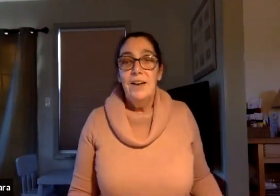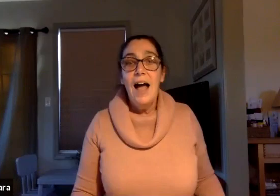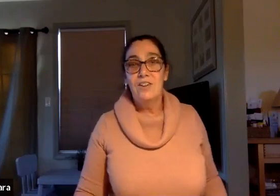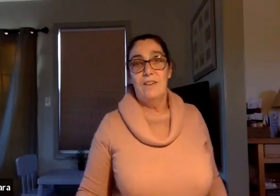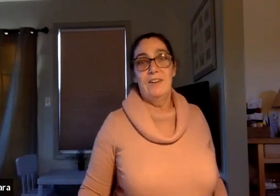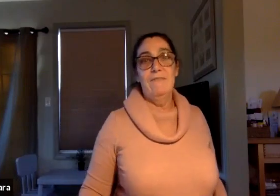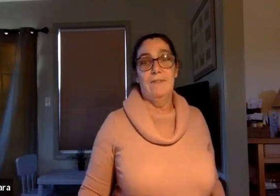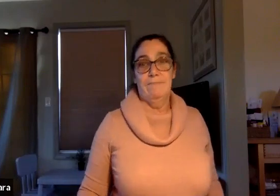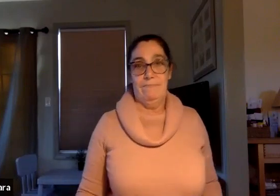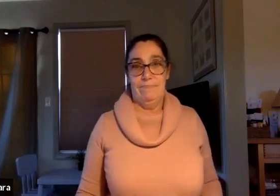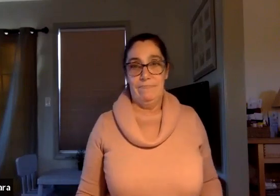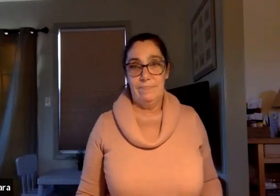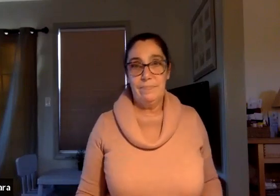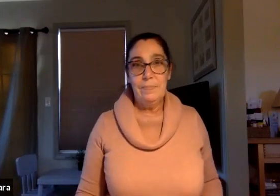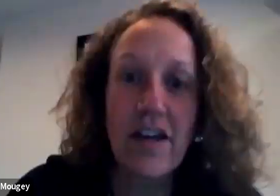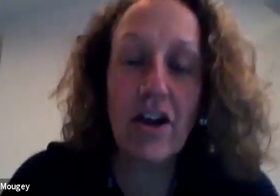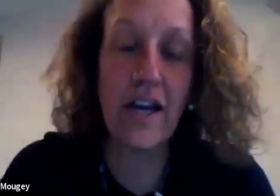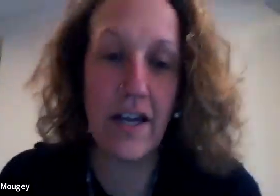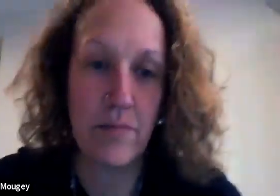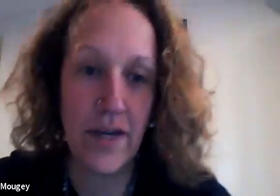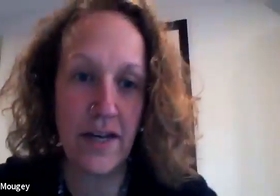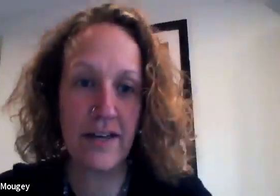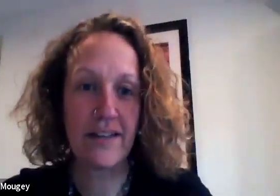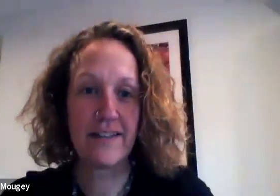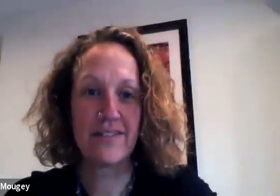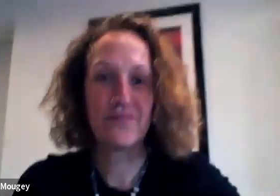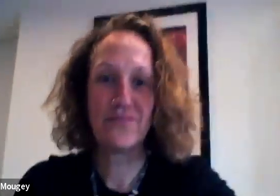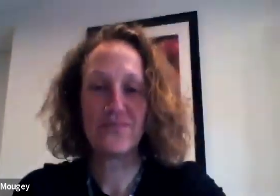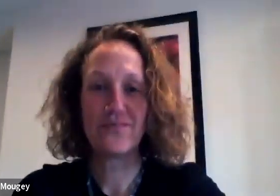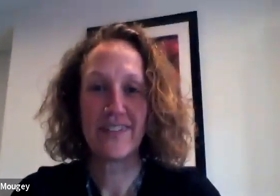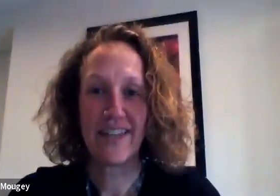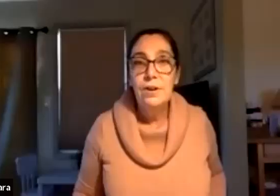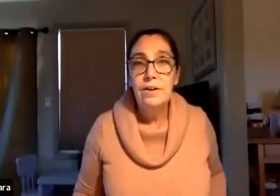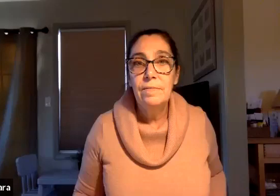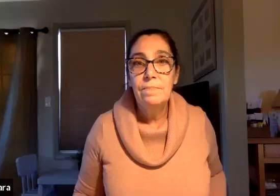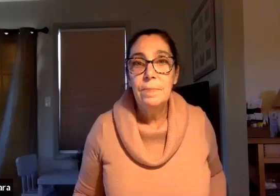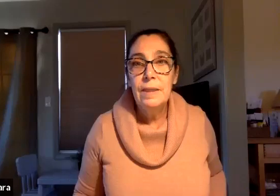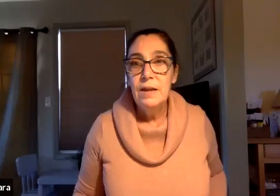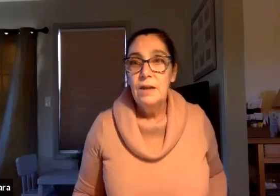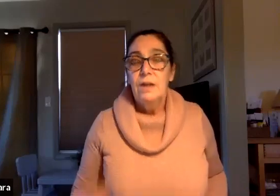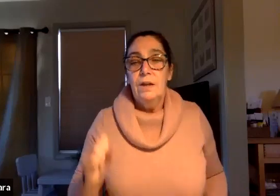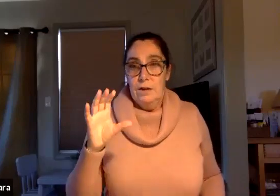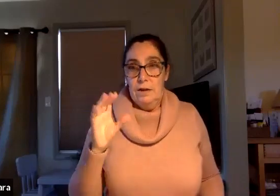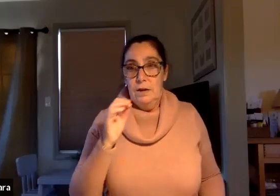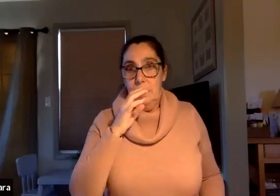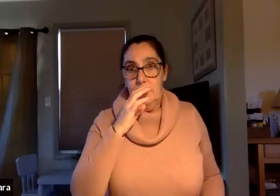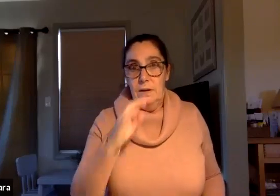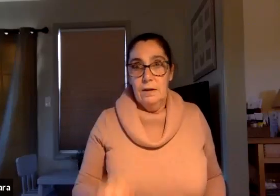Hi, Genevieve. Hi, sorry I had a meeting. No worries, we're happy you're here. I can attempt to say I'm sorry,